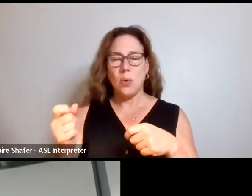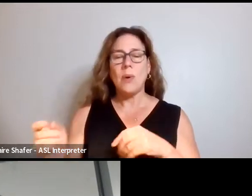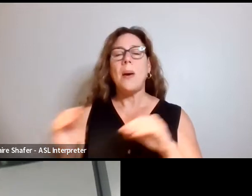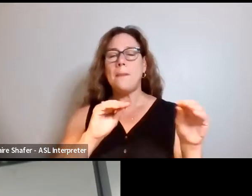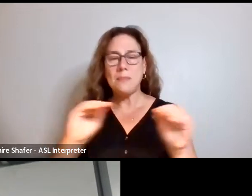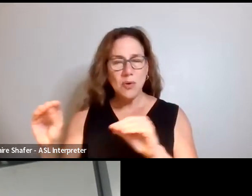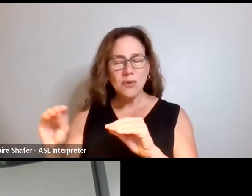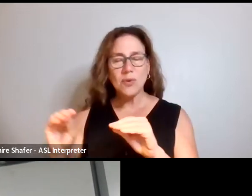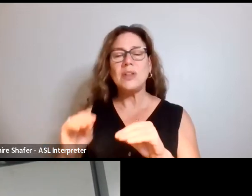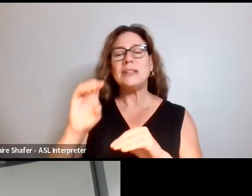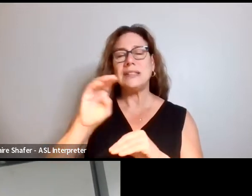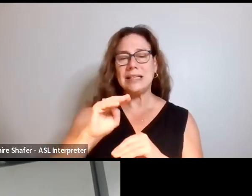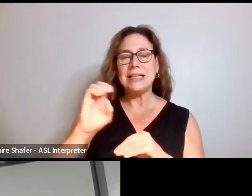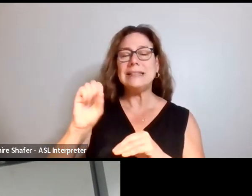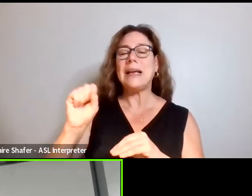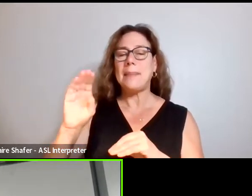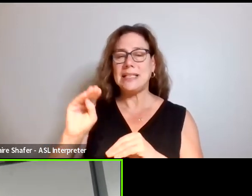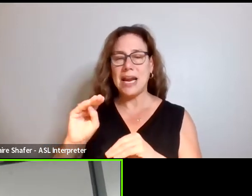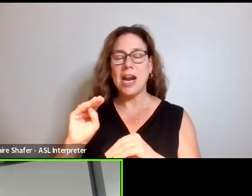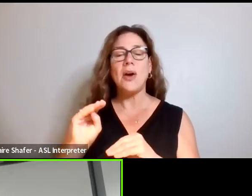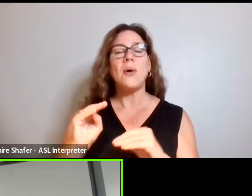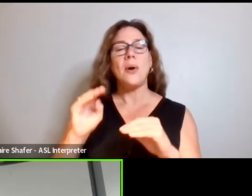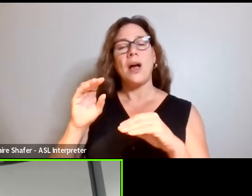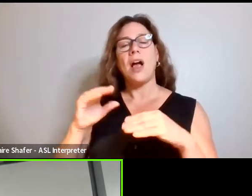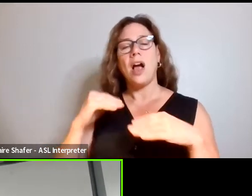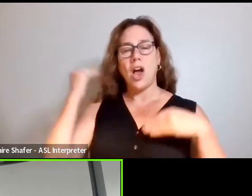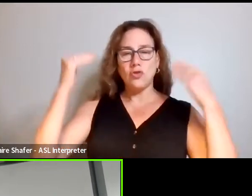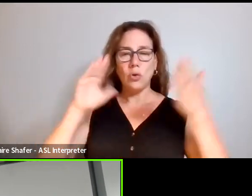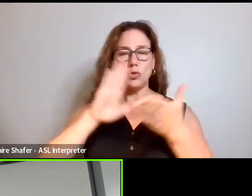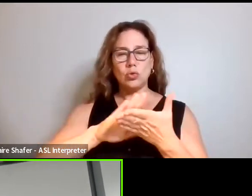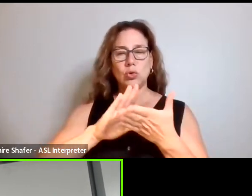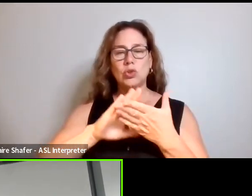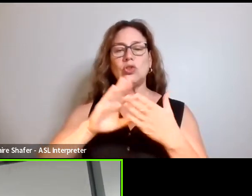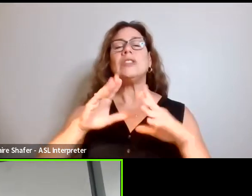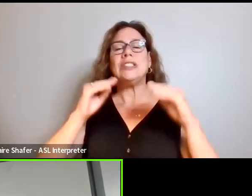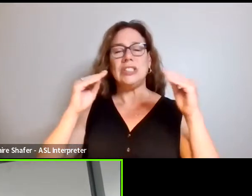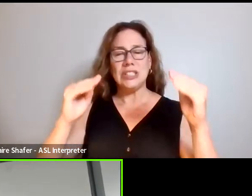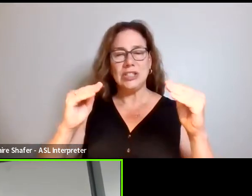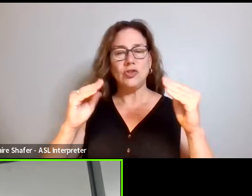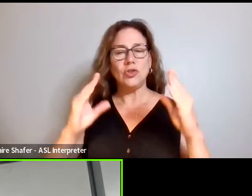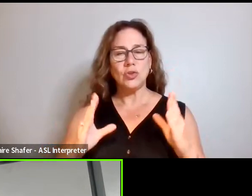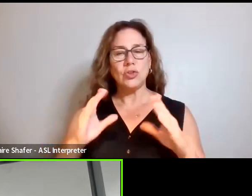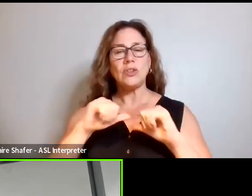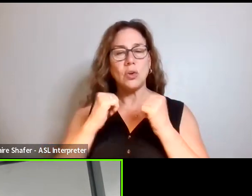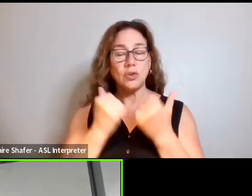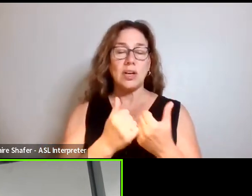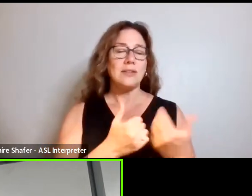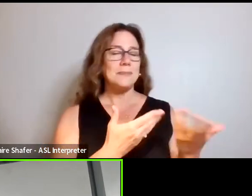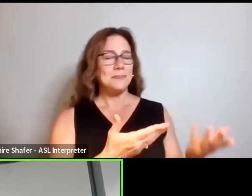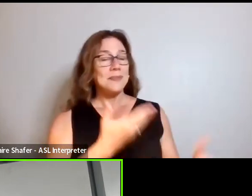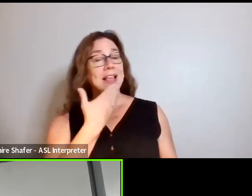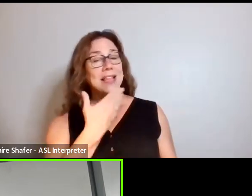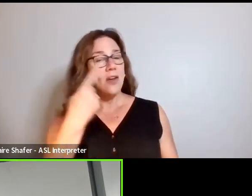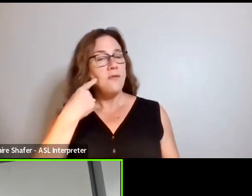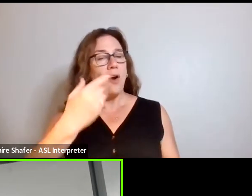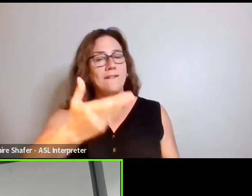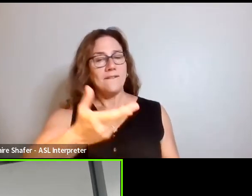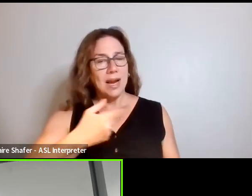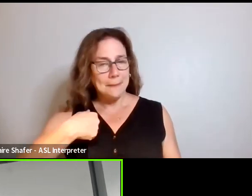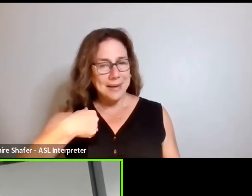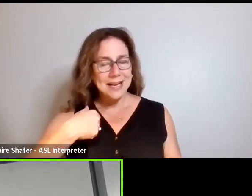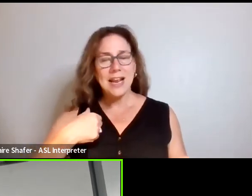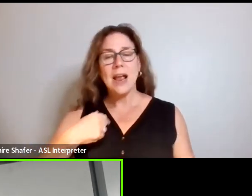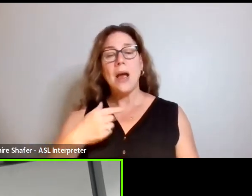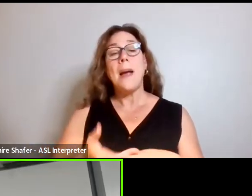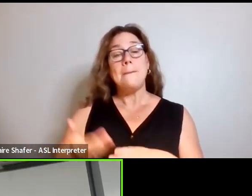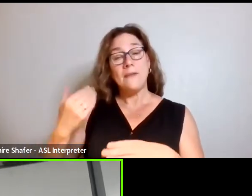Teachers Association. Mr. Mendez. Awesome. Well, thank you very much for having me over. And before I share with